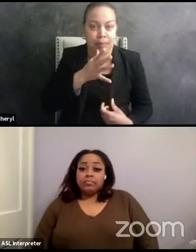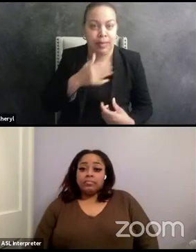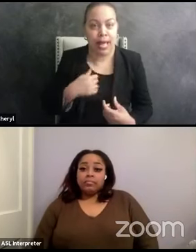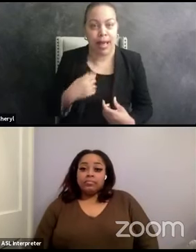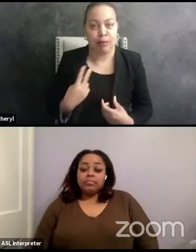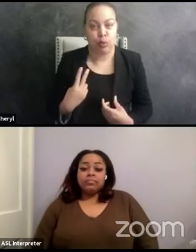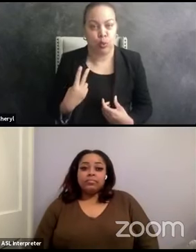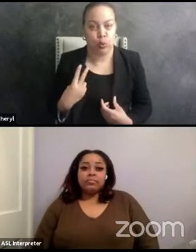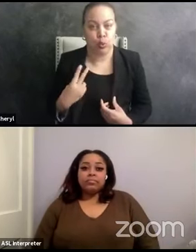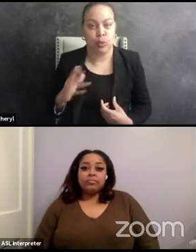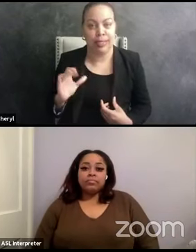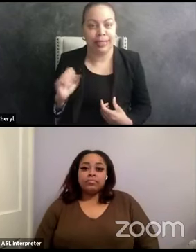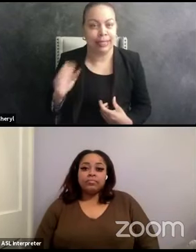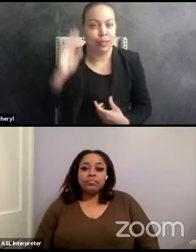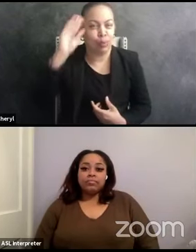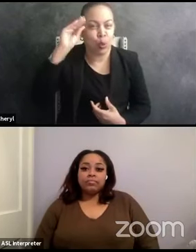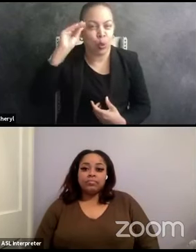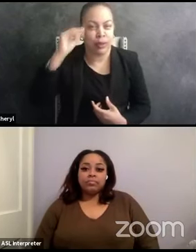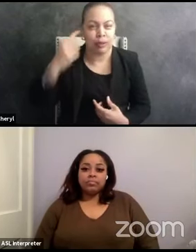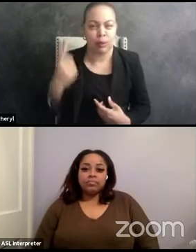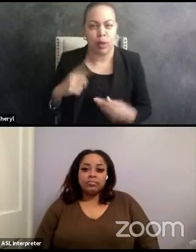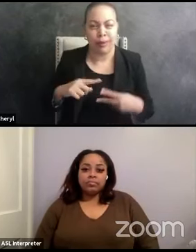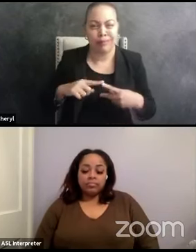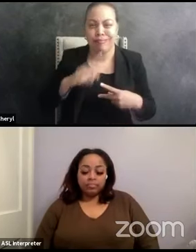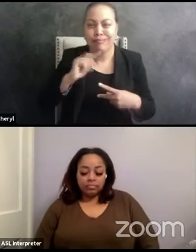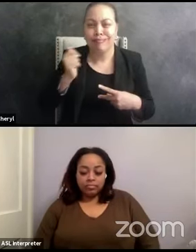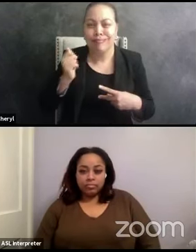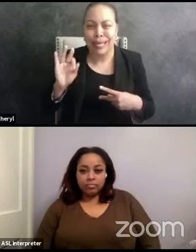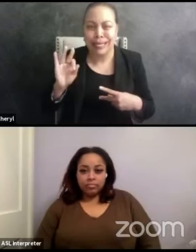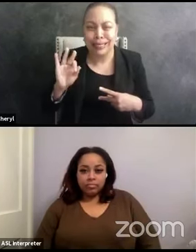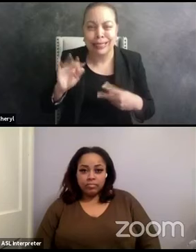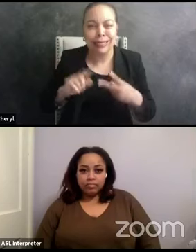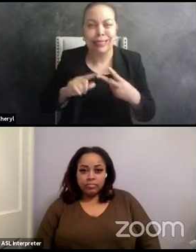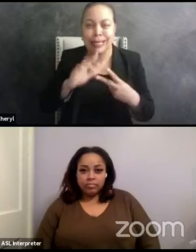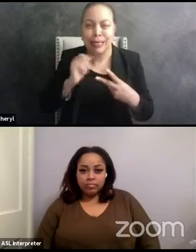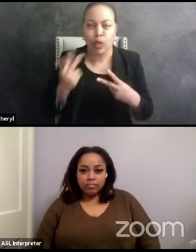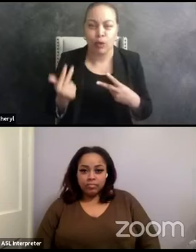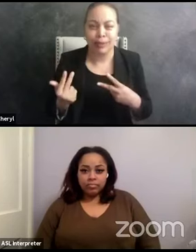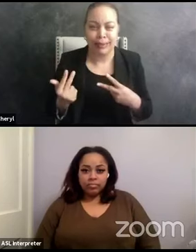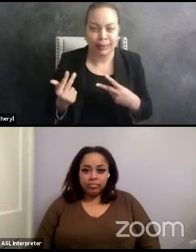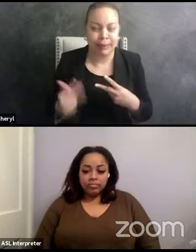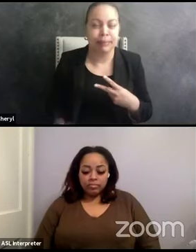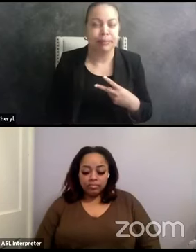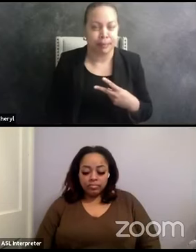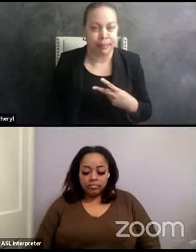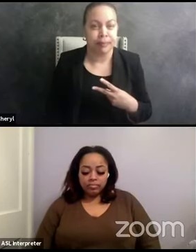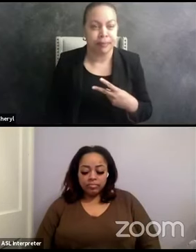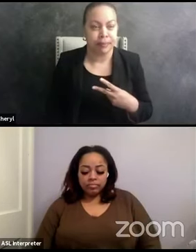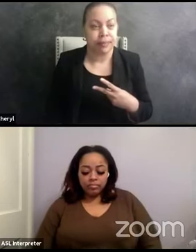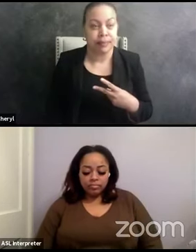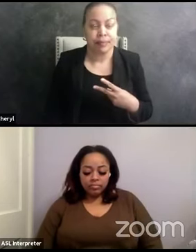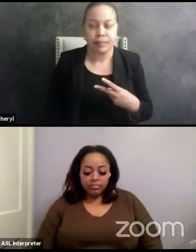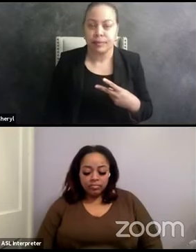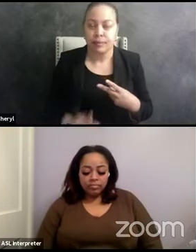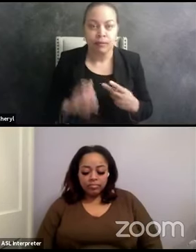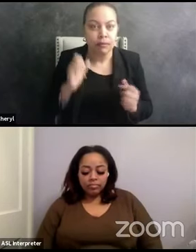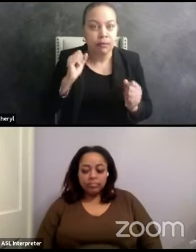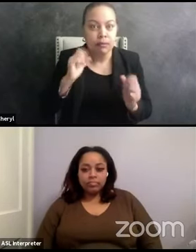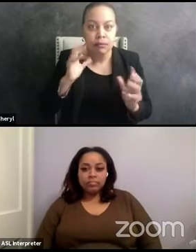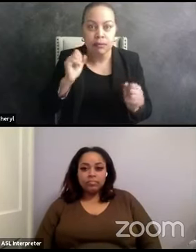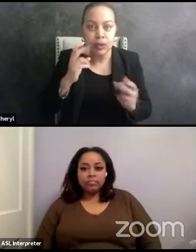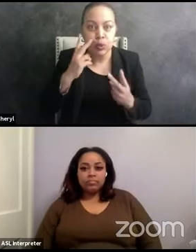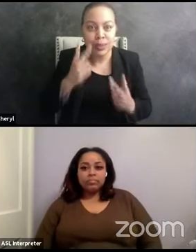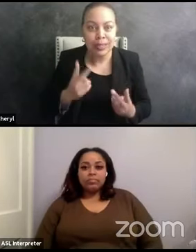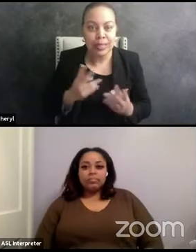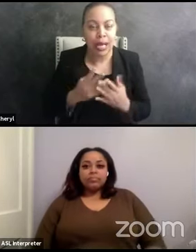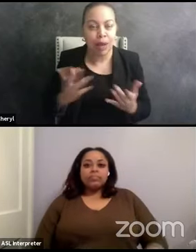boys, one is 19, one is 13. um, it's amazing to watch how much you have